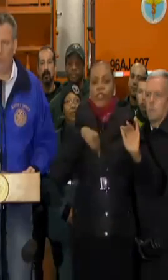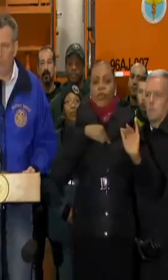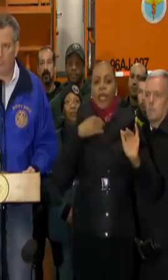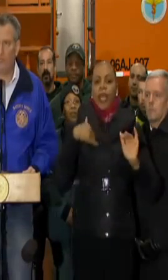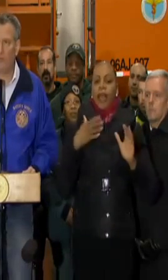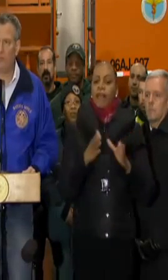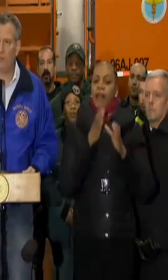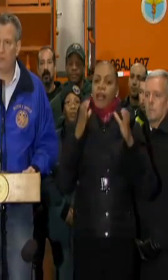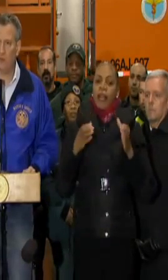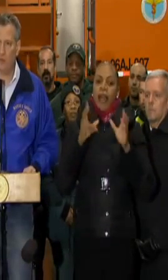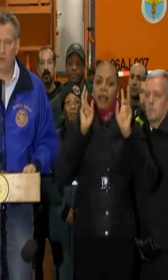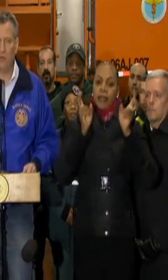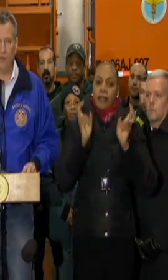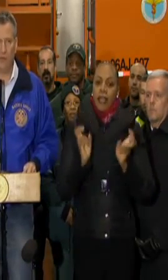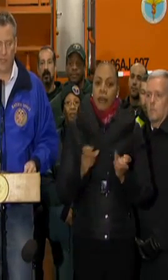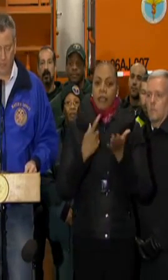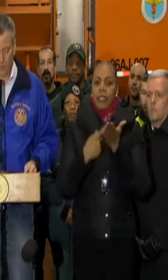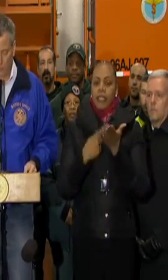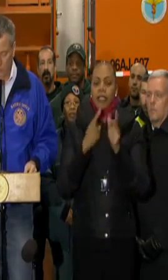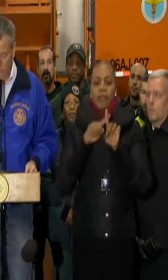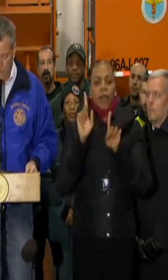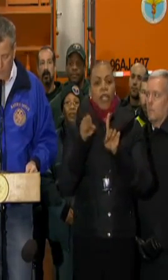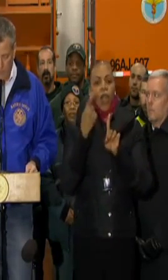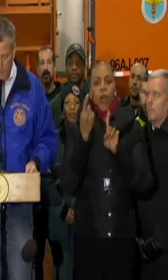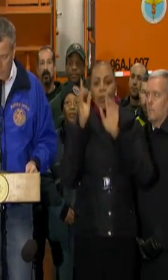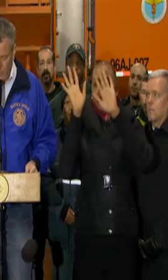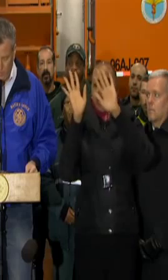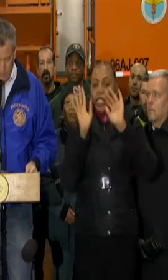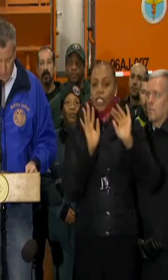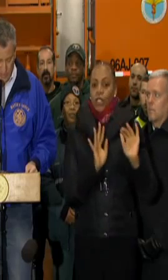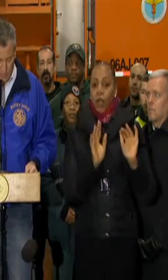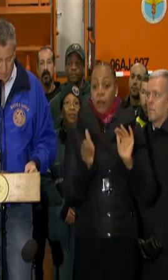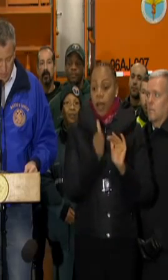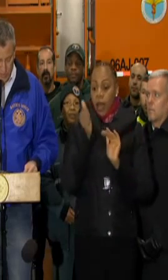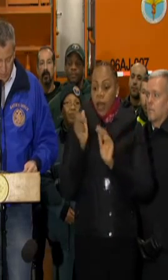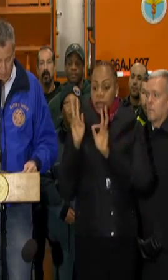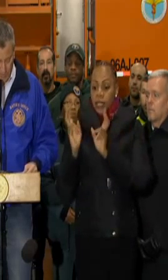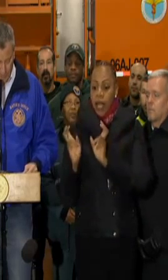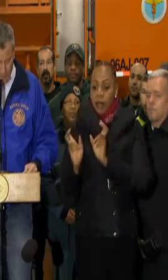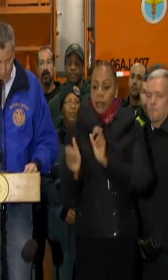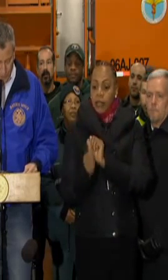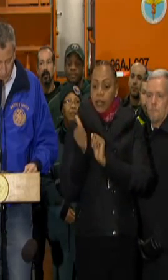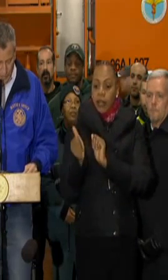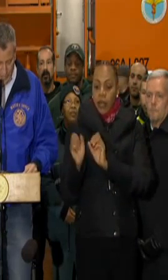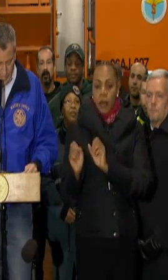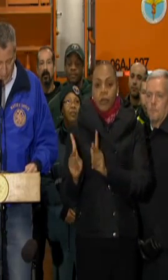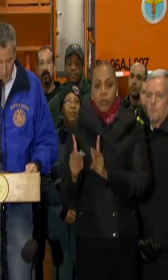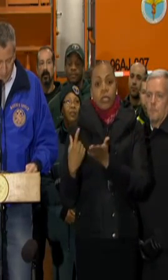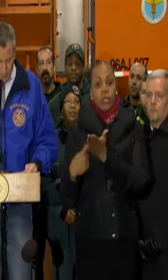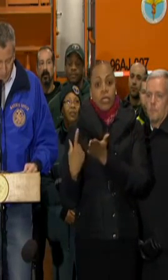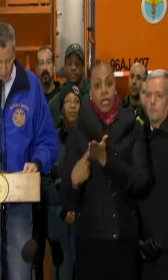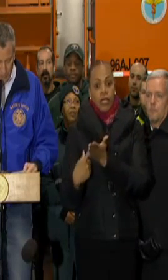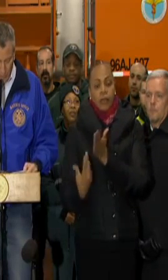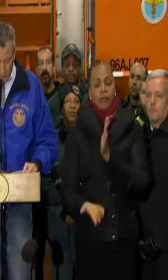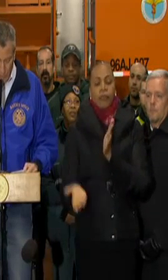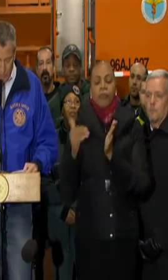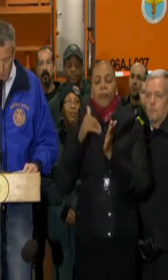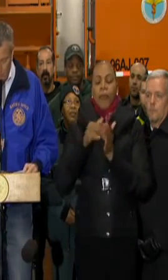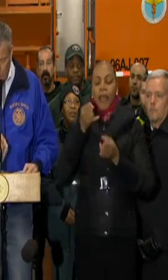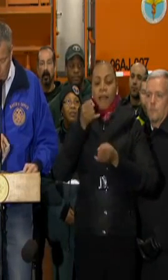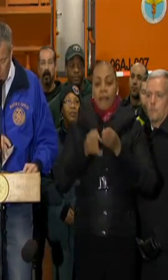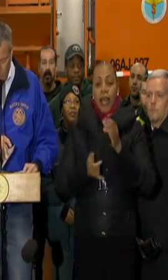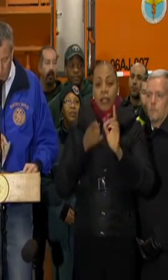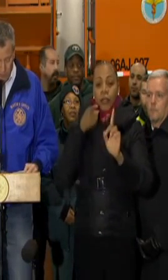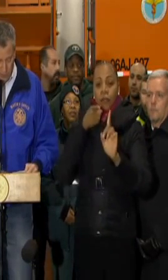cover. We're going to just focus on the storm. If you have other topics, we'll get to that at the next opportunity. Again, final